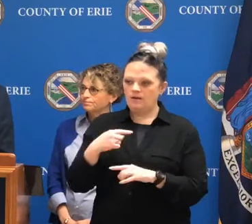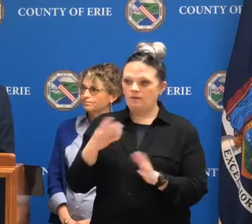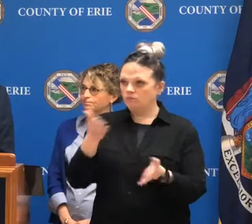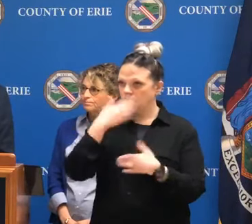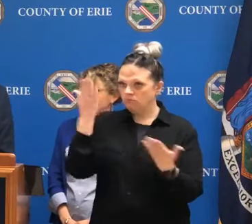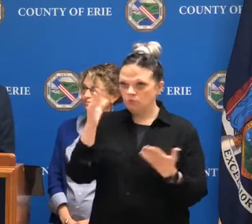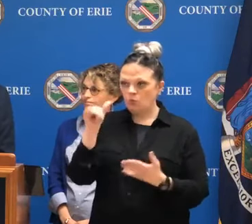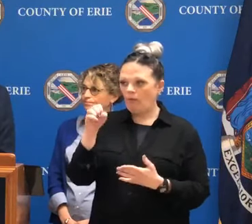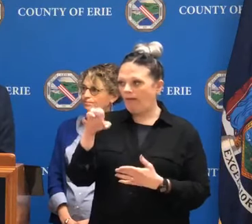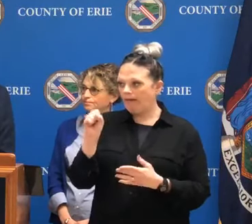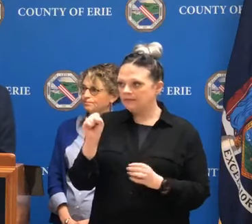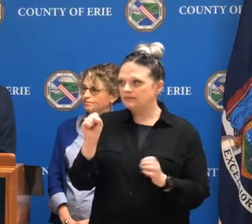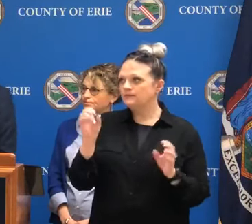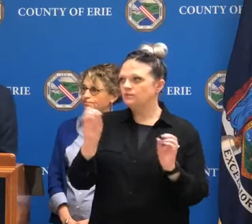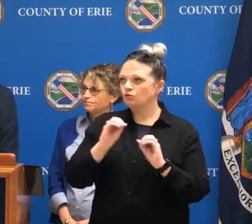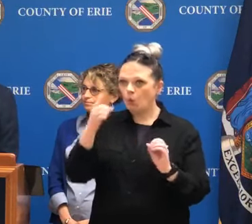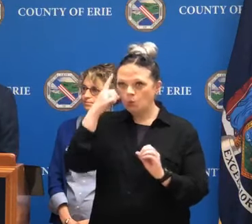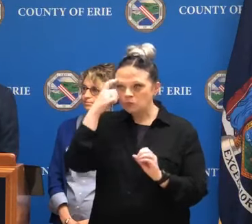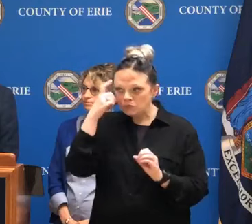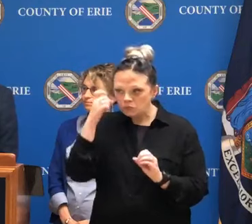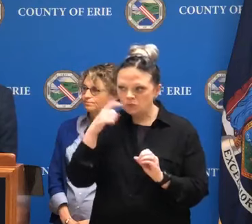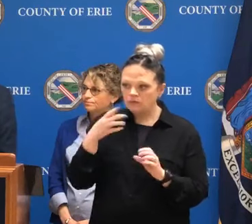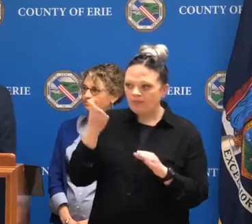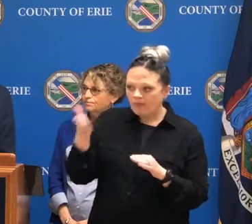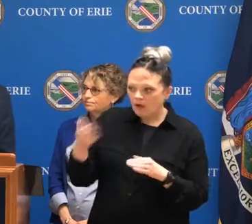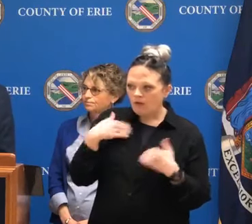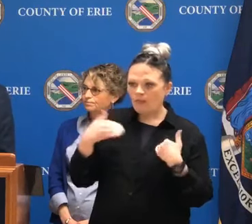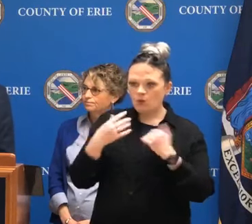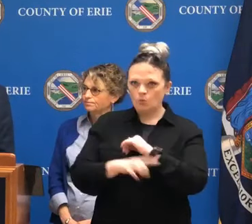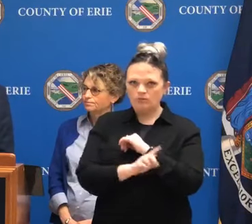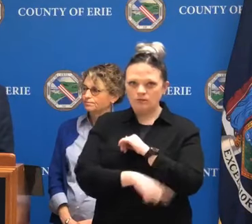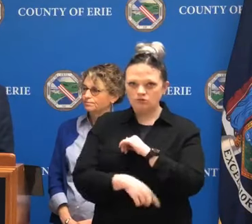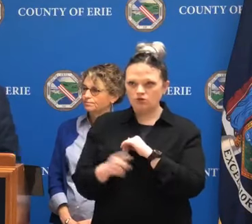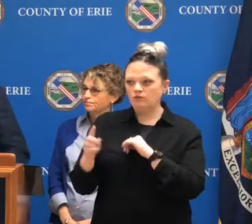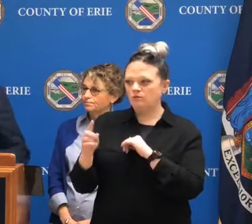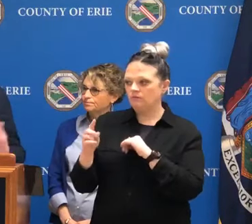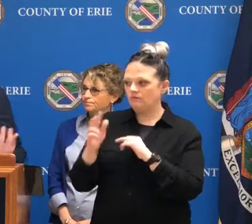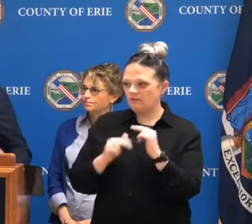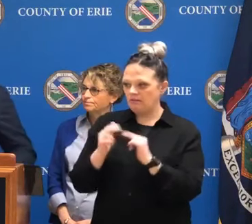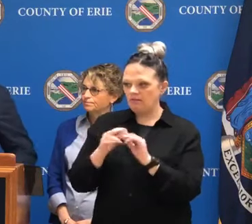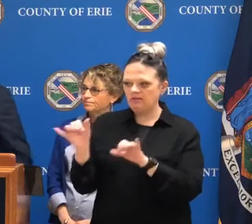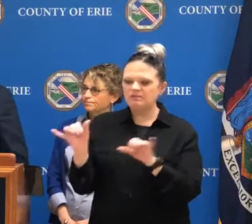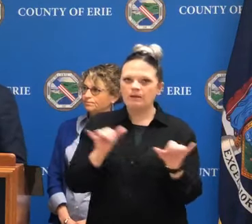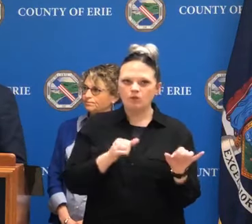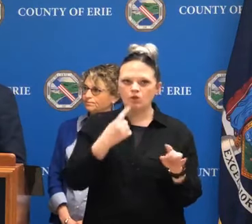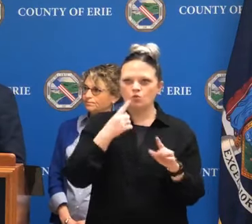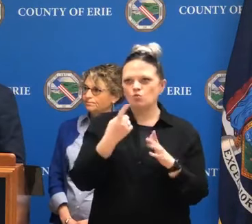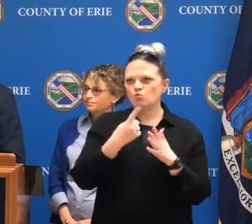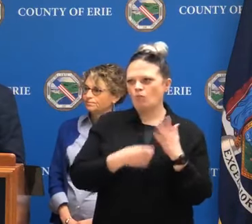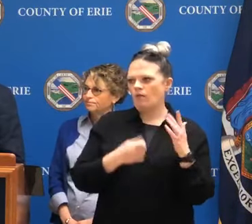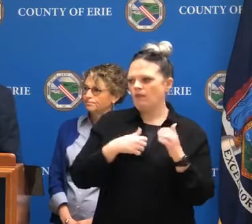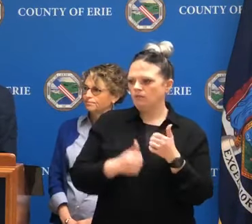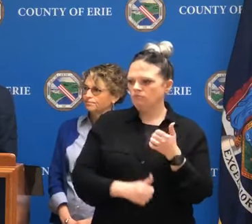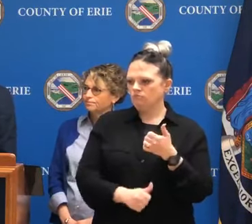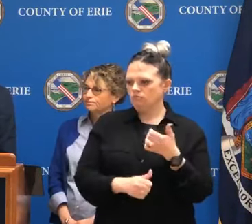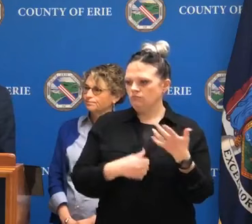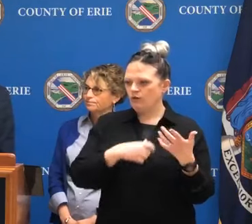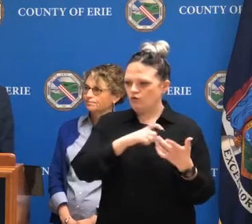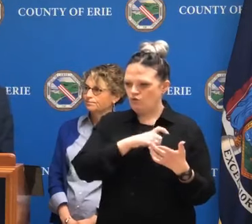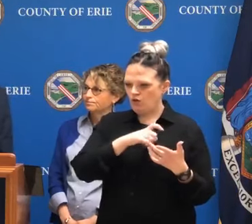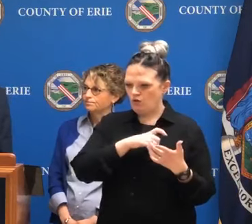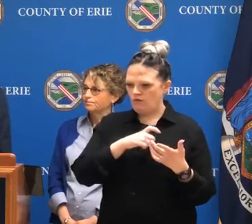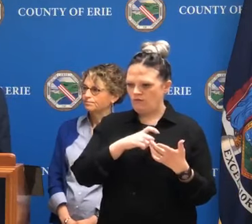do not have a suspected case in the youth detention facility. Similar to what the undersheriff talked about with regards to the holding center,